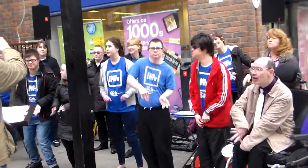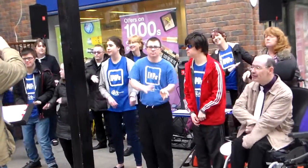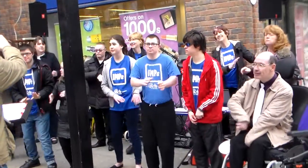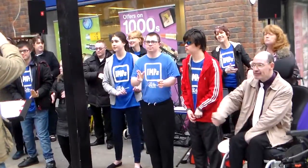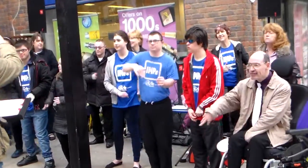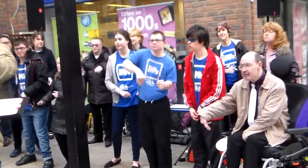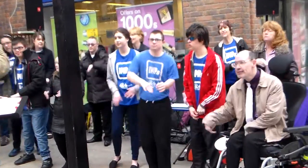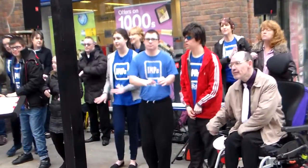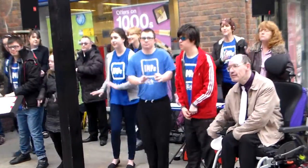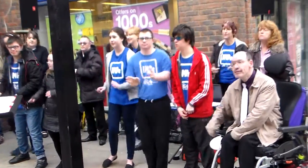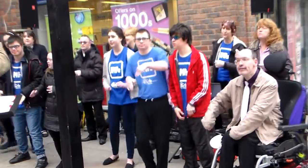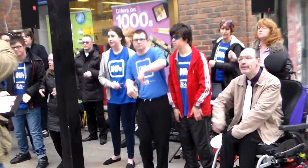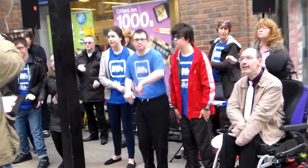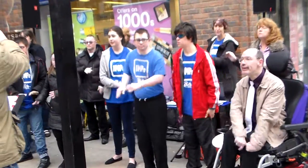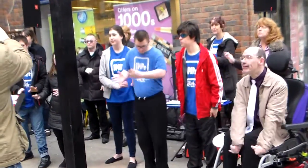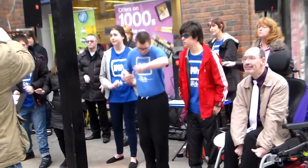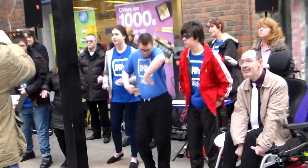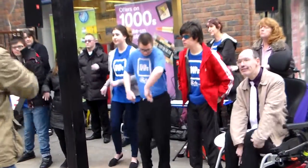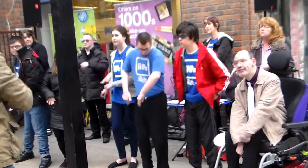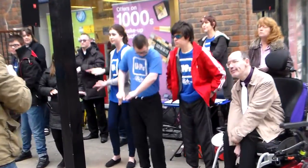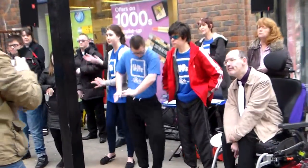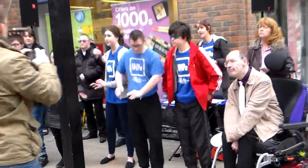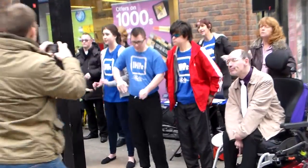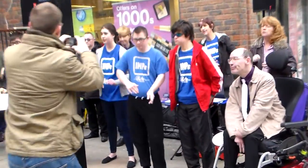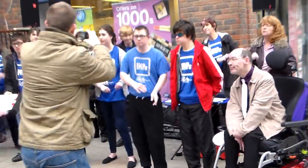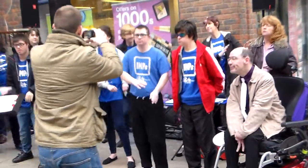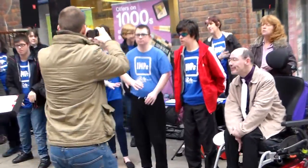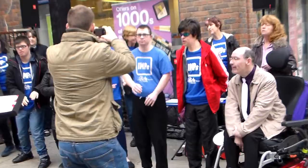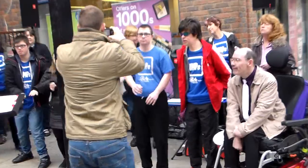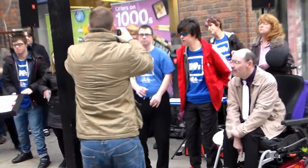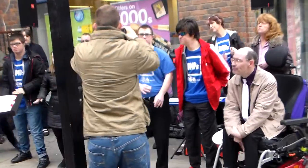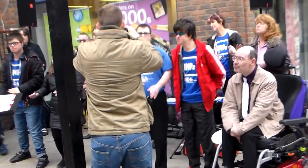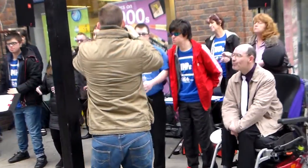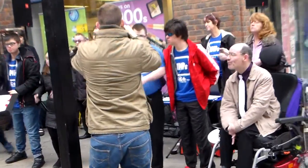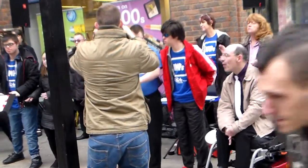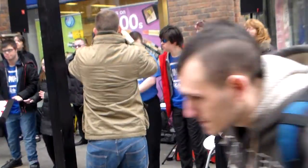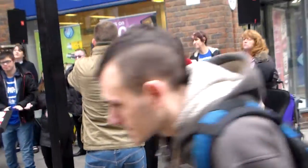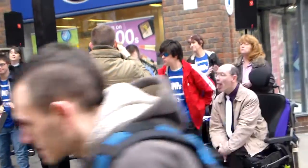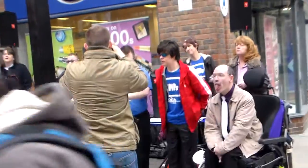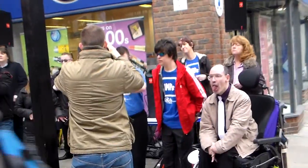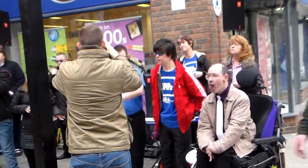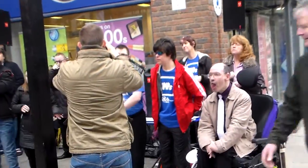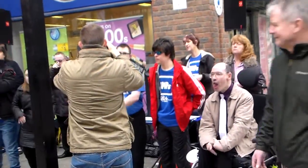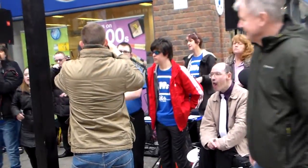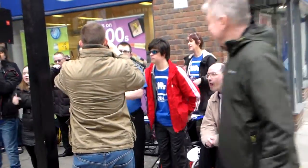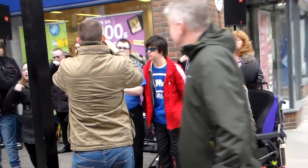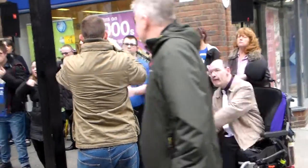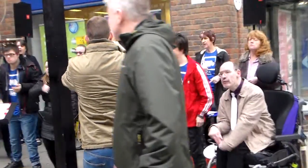And the hand, summer holiday, We're